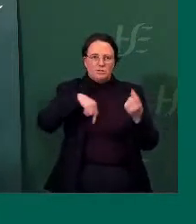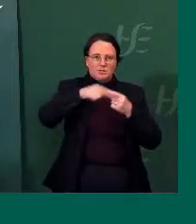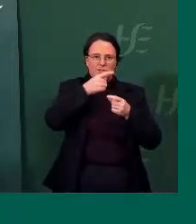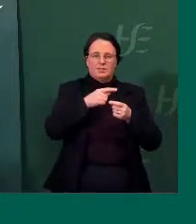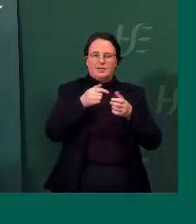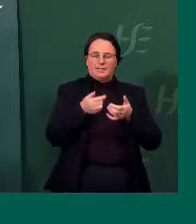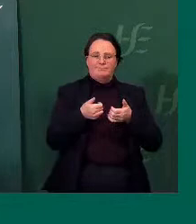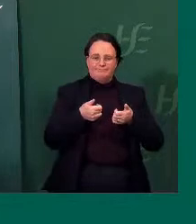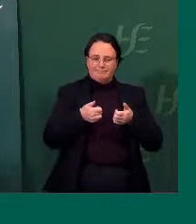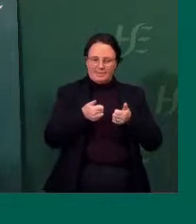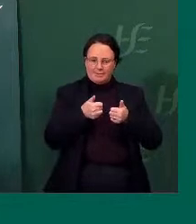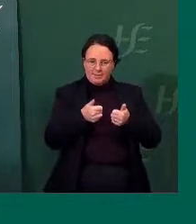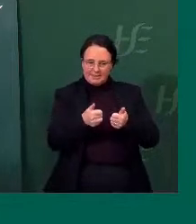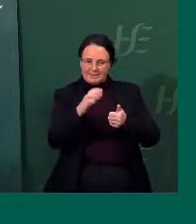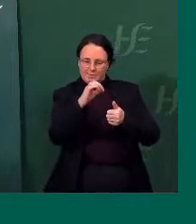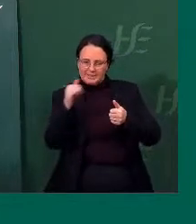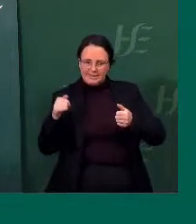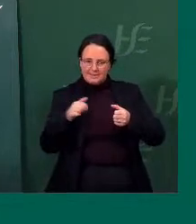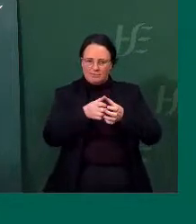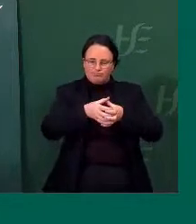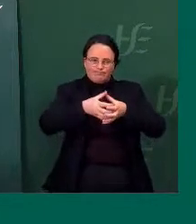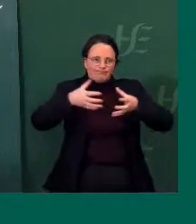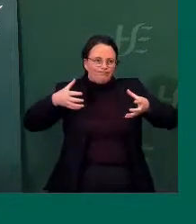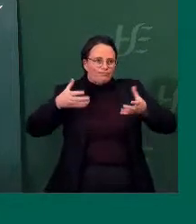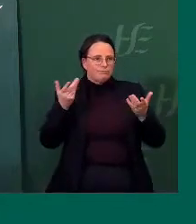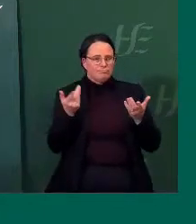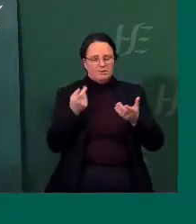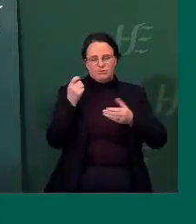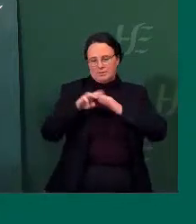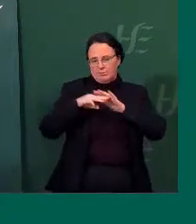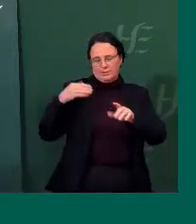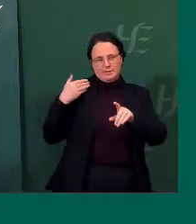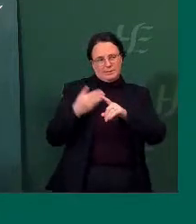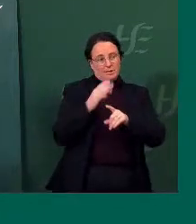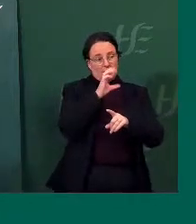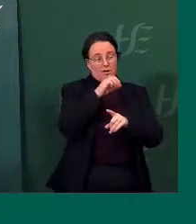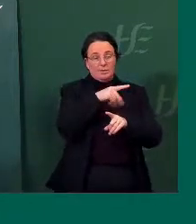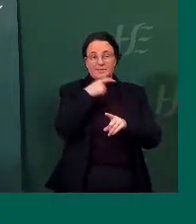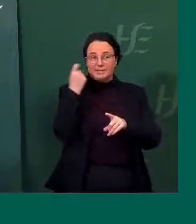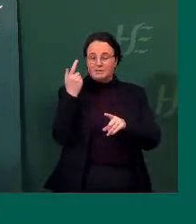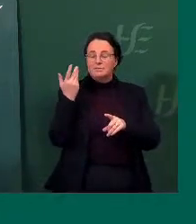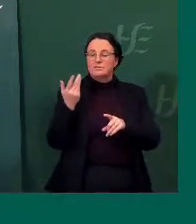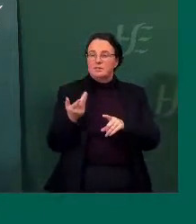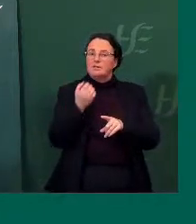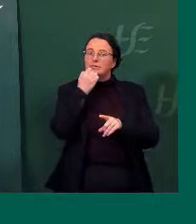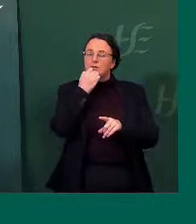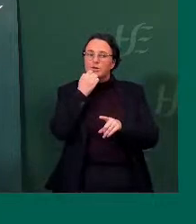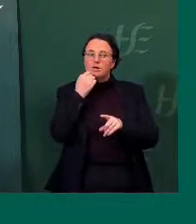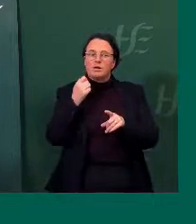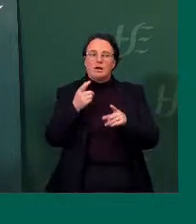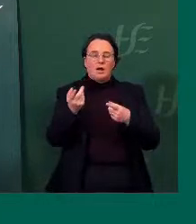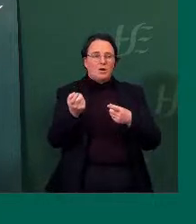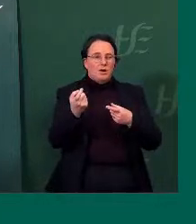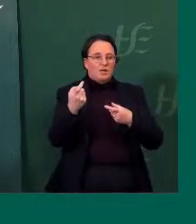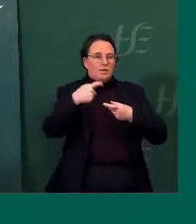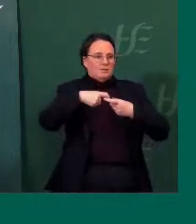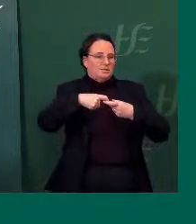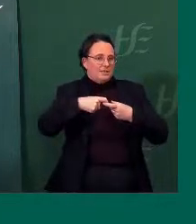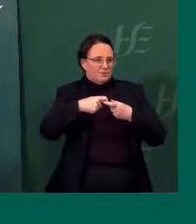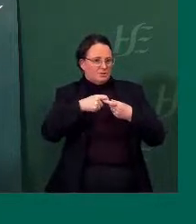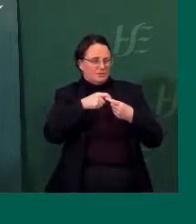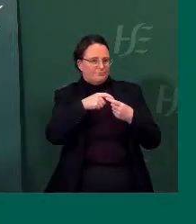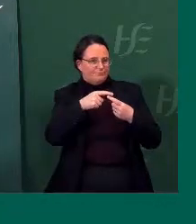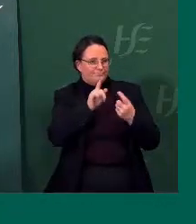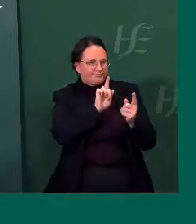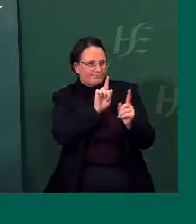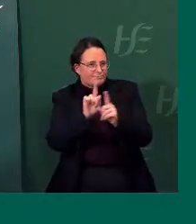So although the positive cases over recent months, as Colm showed, increased, our contact tracing team have done phenomenal work to try and